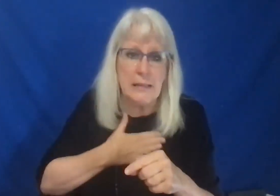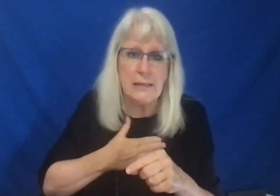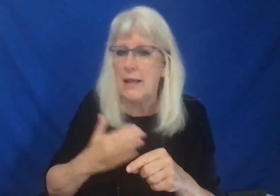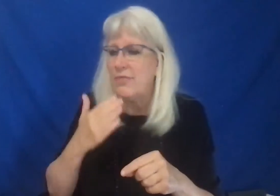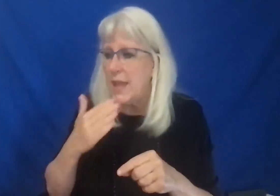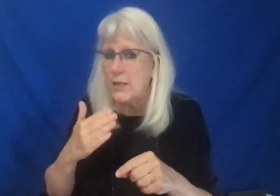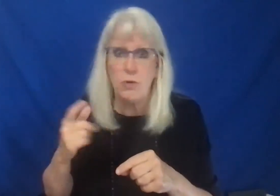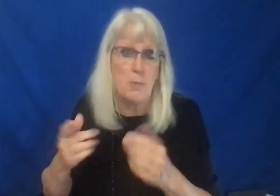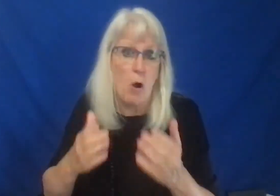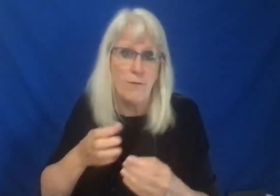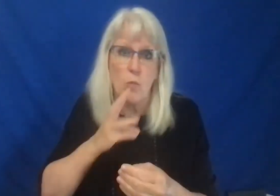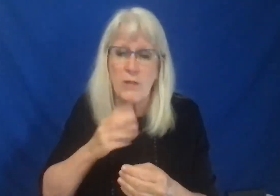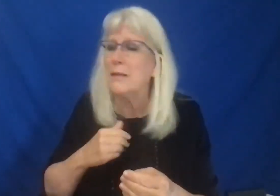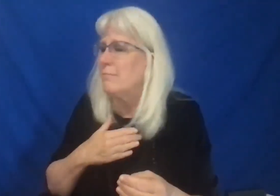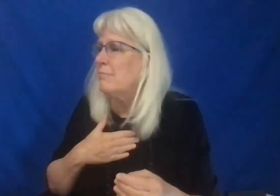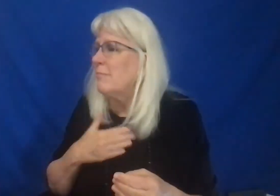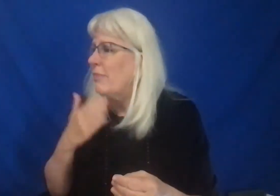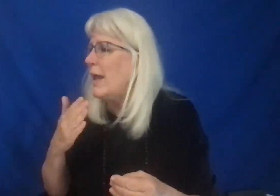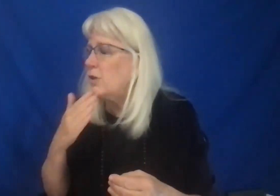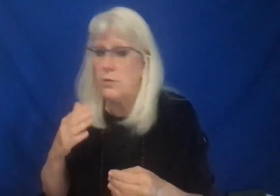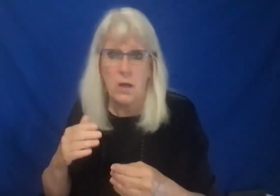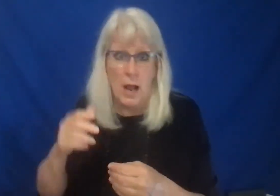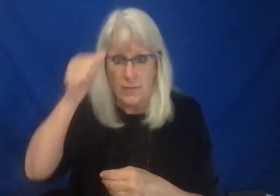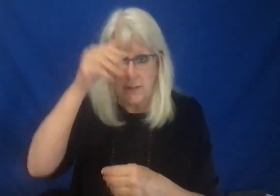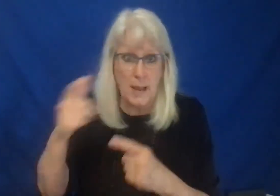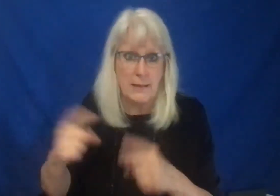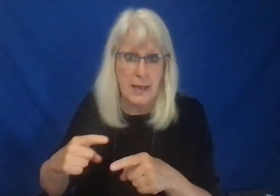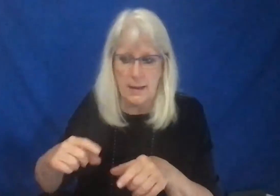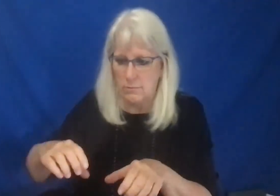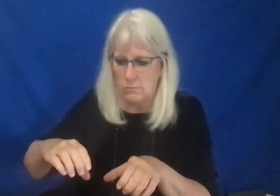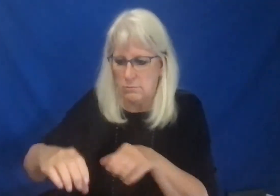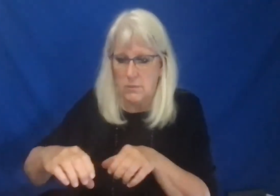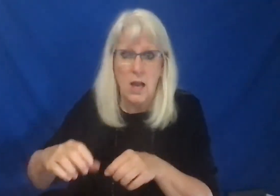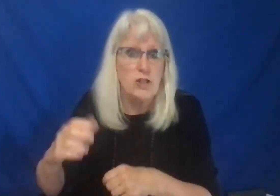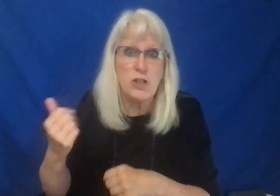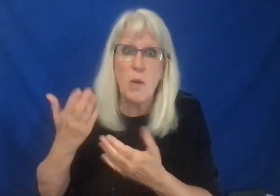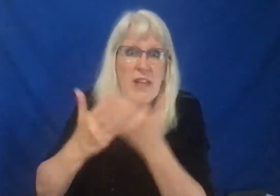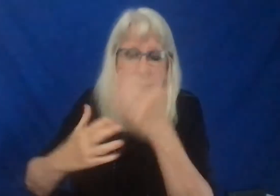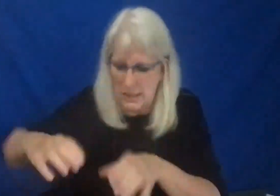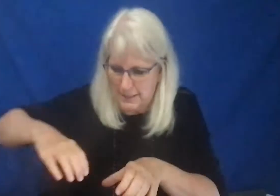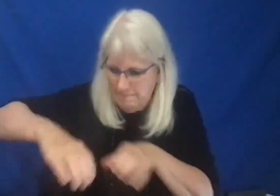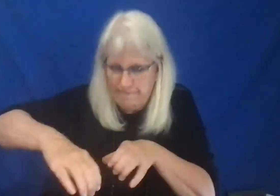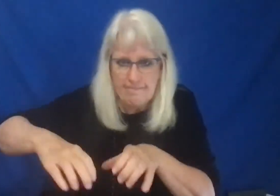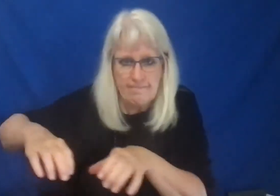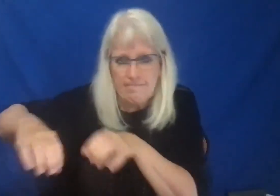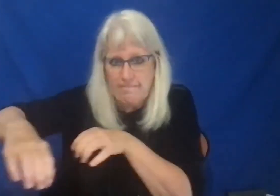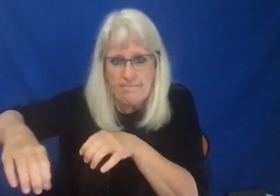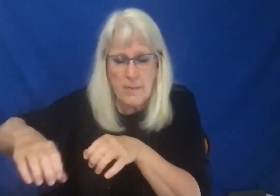water. And when this man came to set my bones with his bare hands, to know that it wasn't his fault, you know, that it